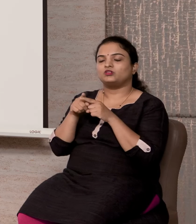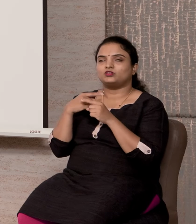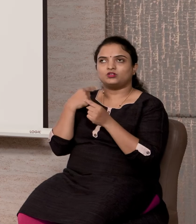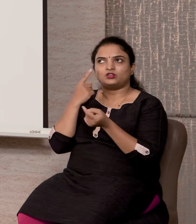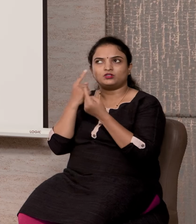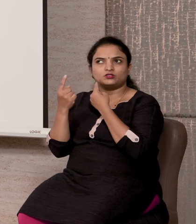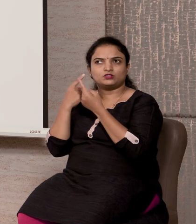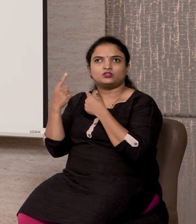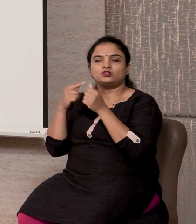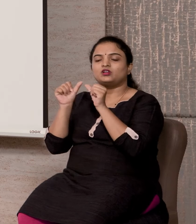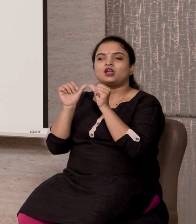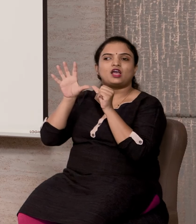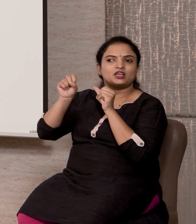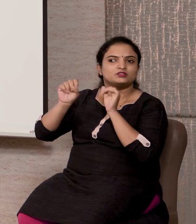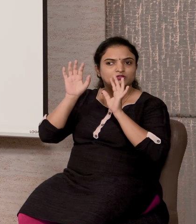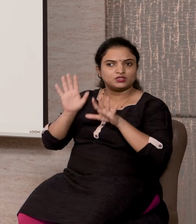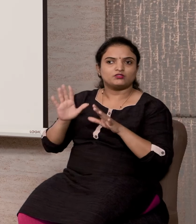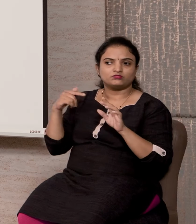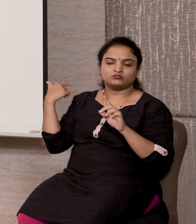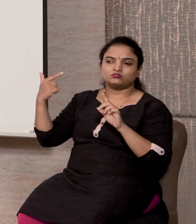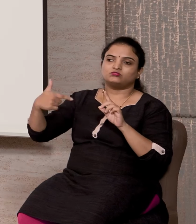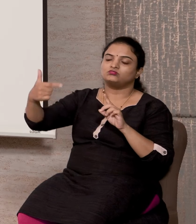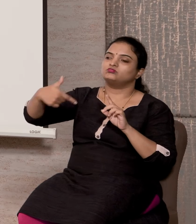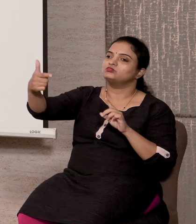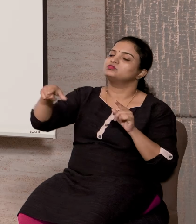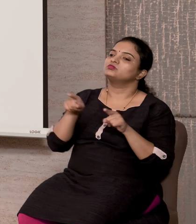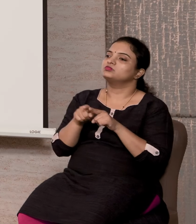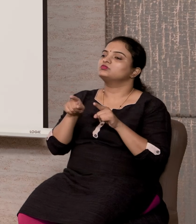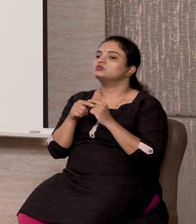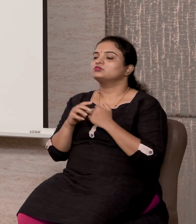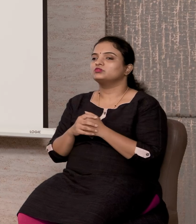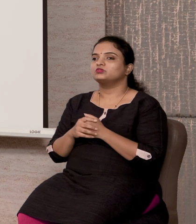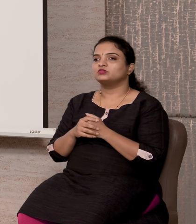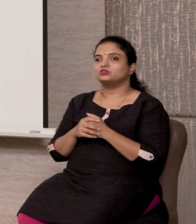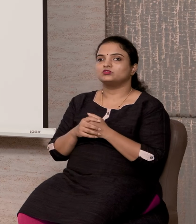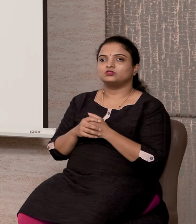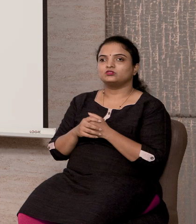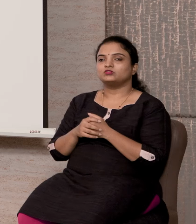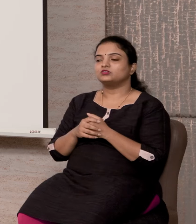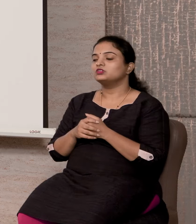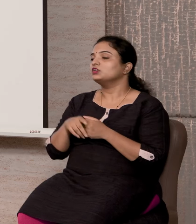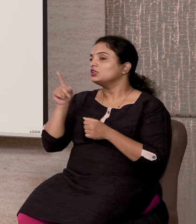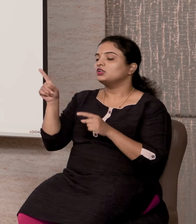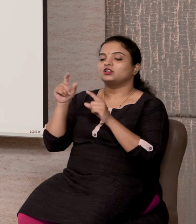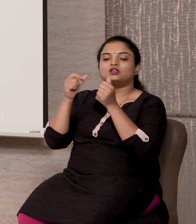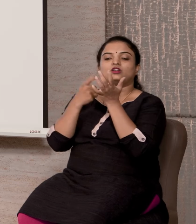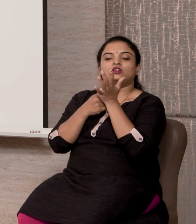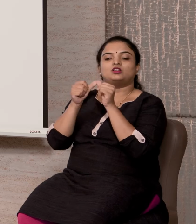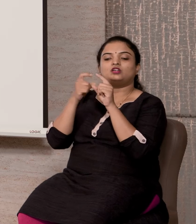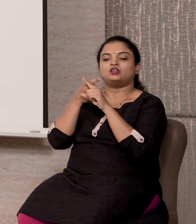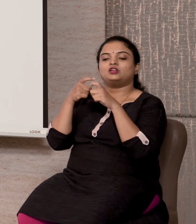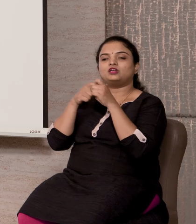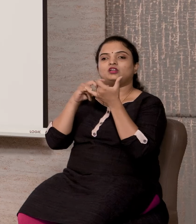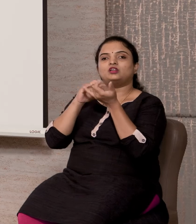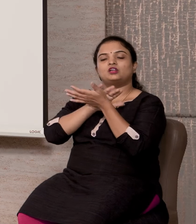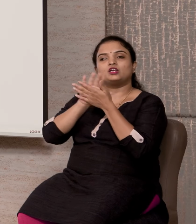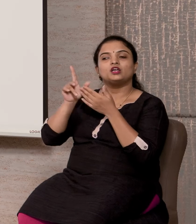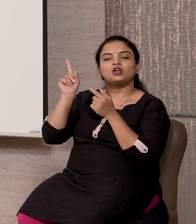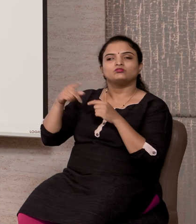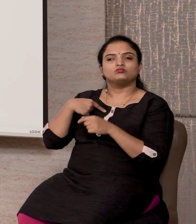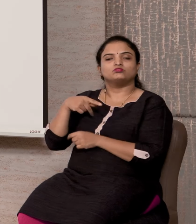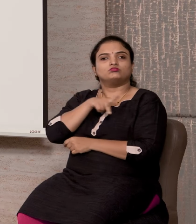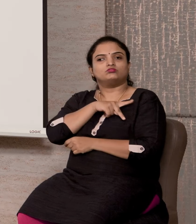identify accessibility issues in our day-to-day apps, right? So as Rakesh mentioned, we have personally filed a lot of, maybe